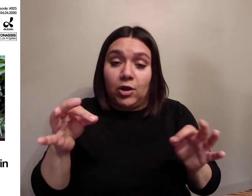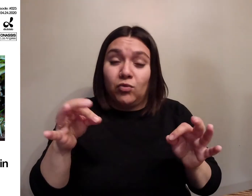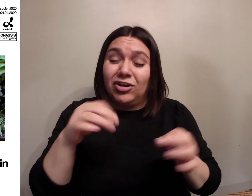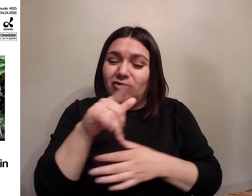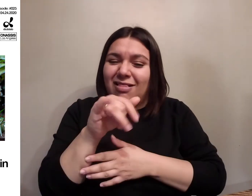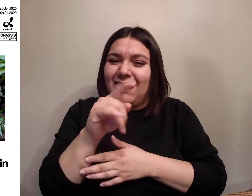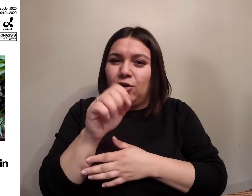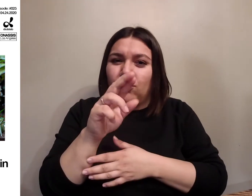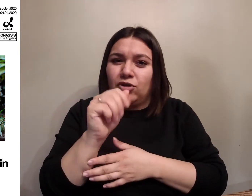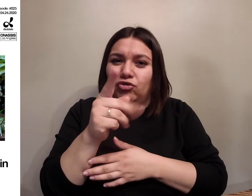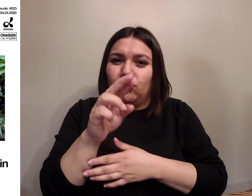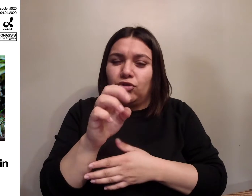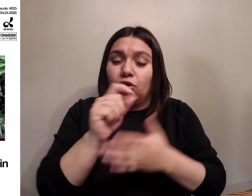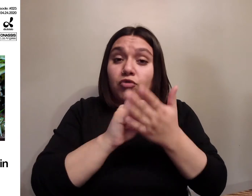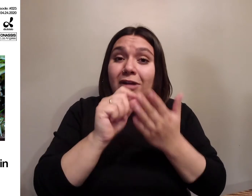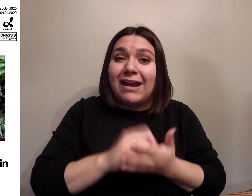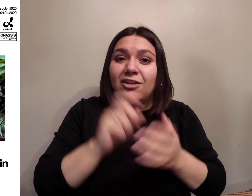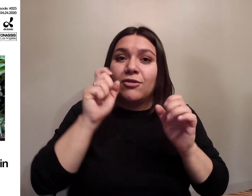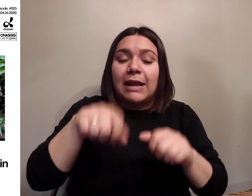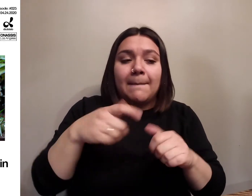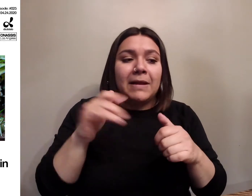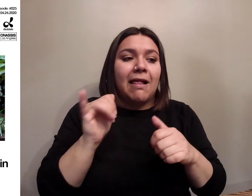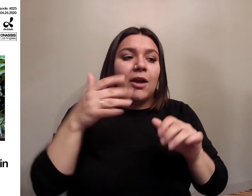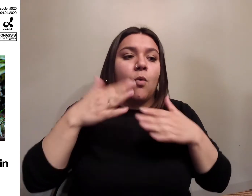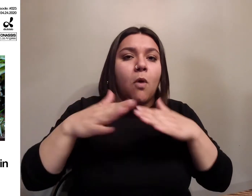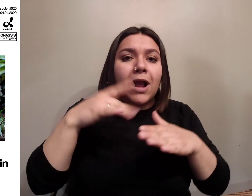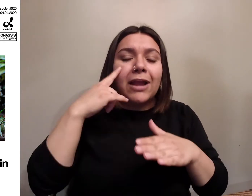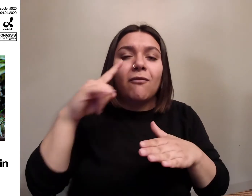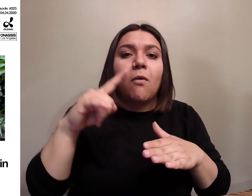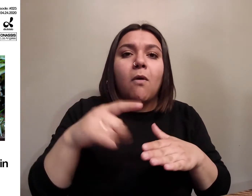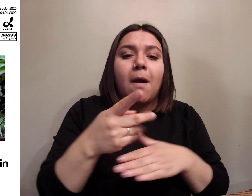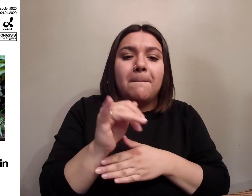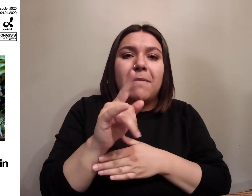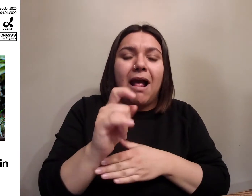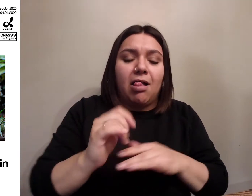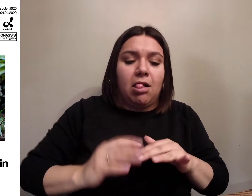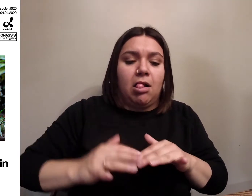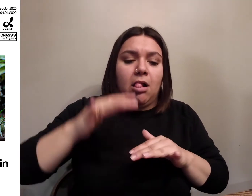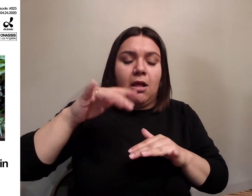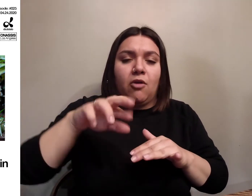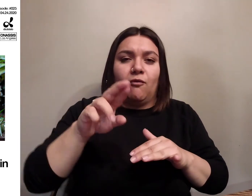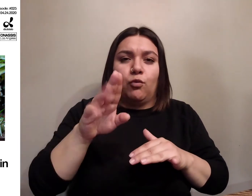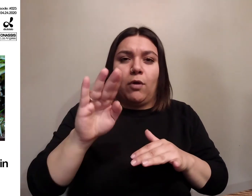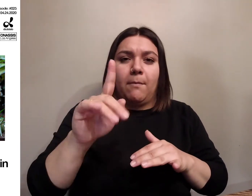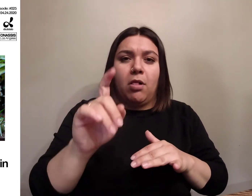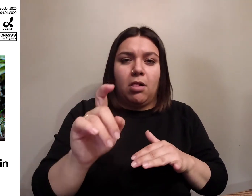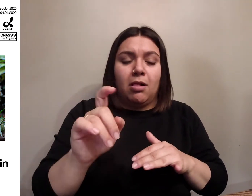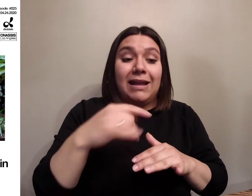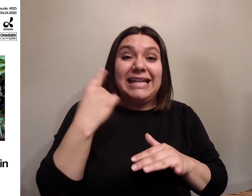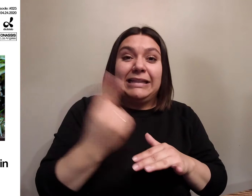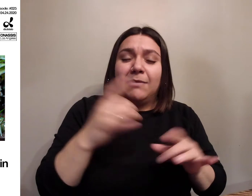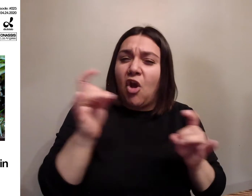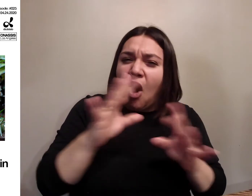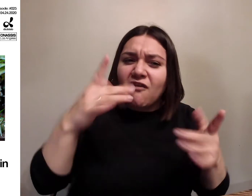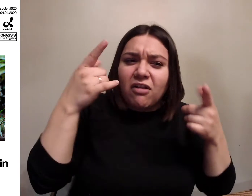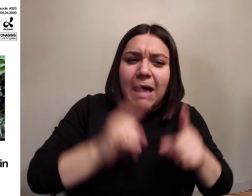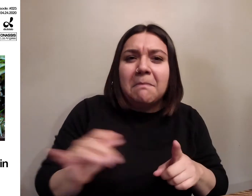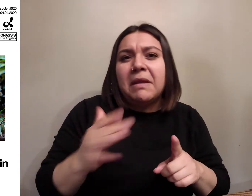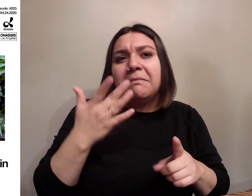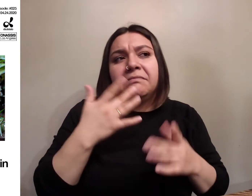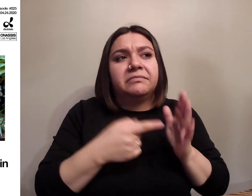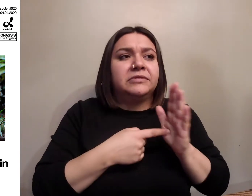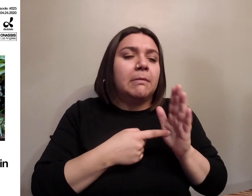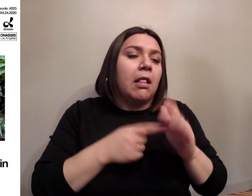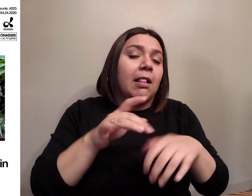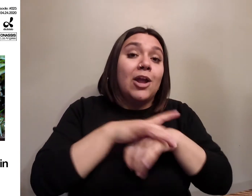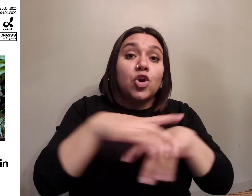Sometimes he says, when you are interested in culture, language, literature, it's a bit like walking